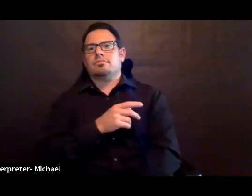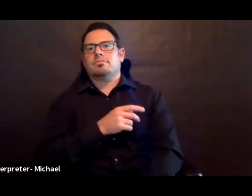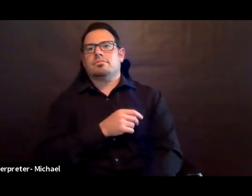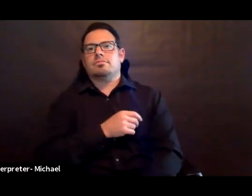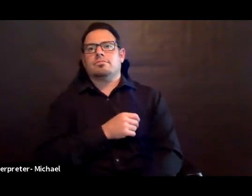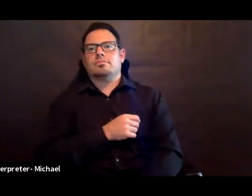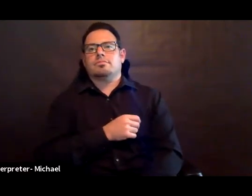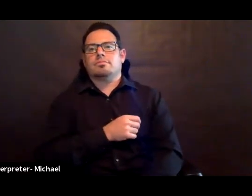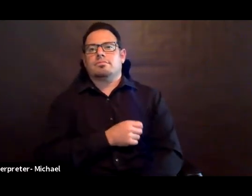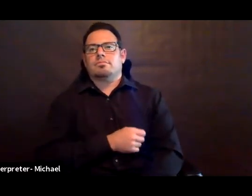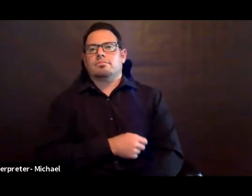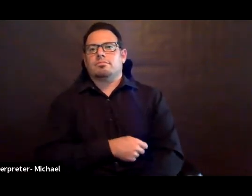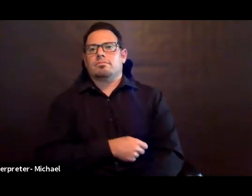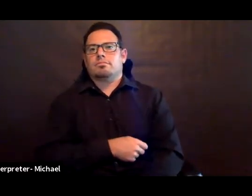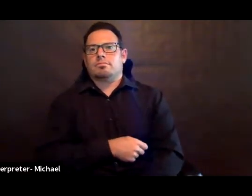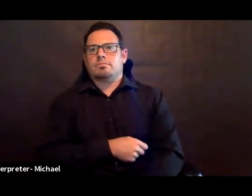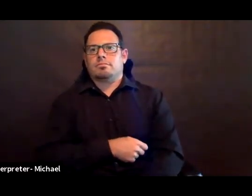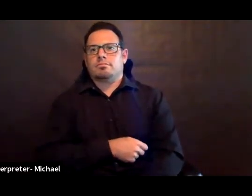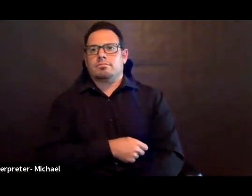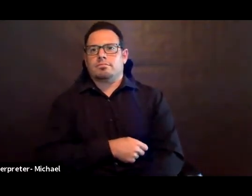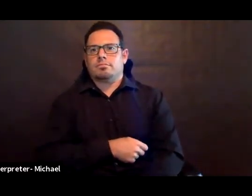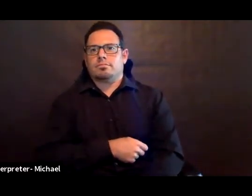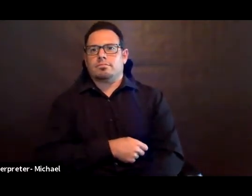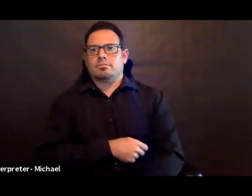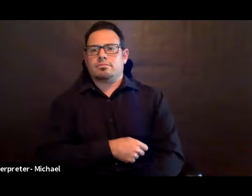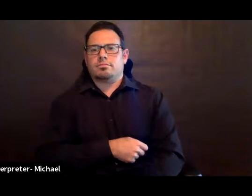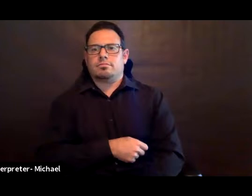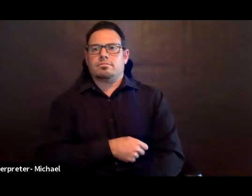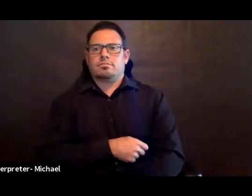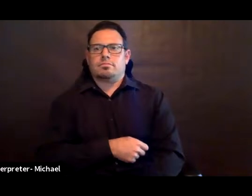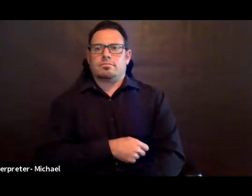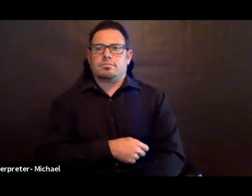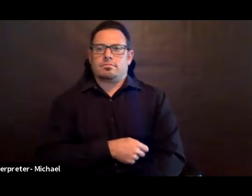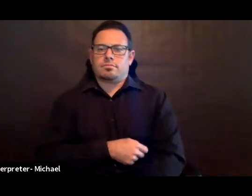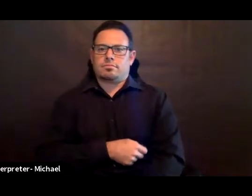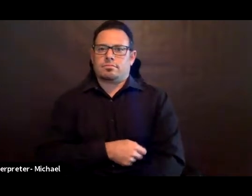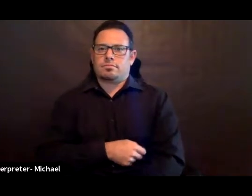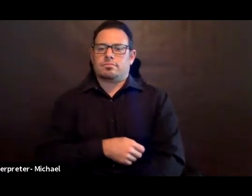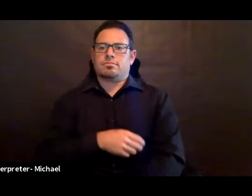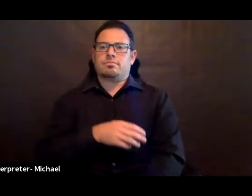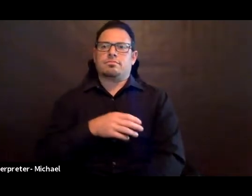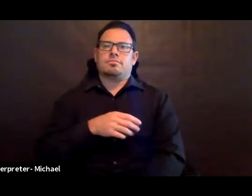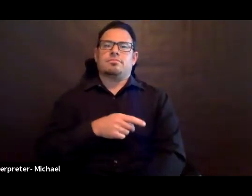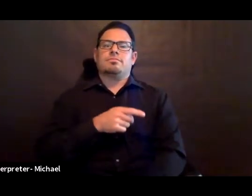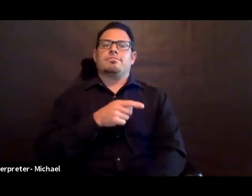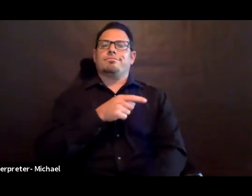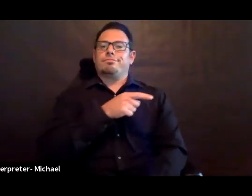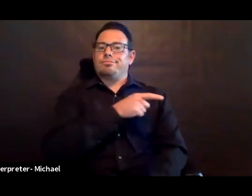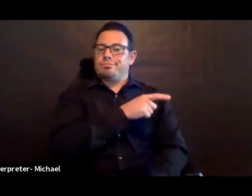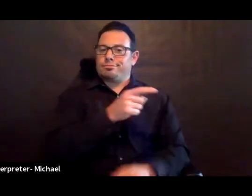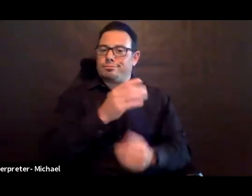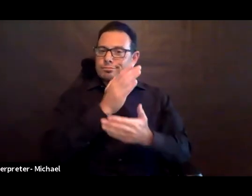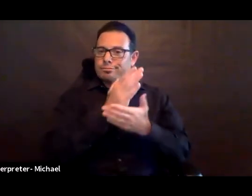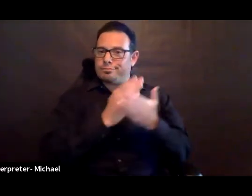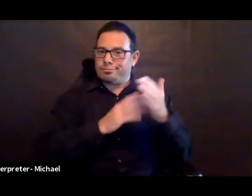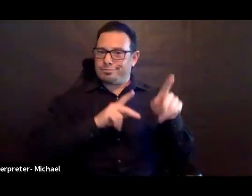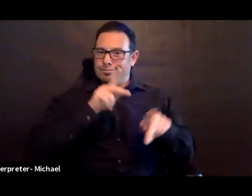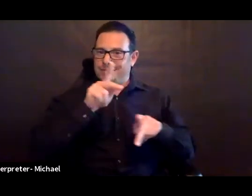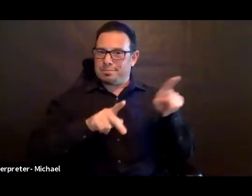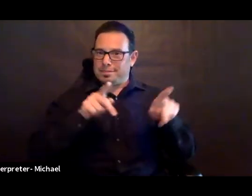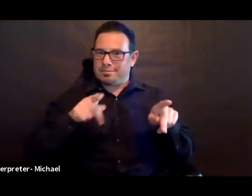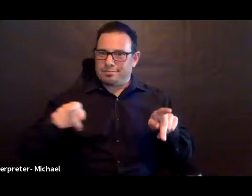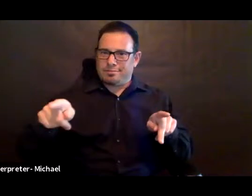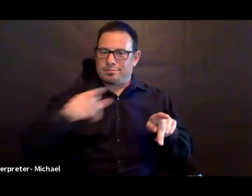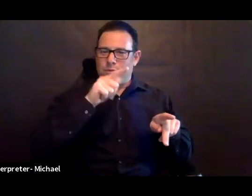distancing until advised otherwise by their healthcare provider. So we will continue to monitor that situation and the